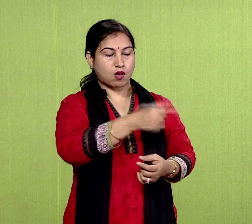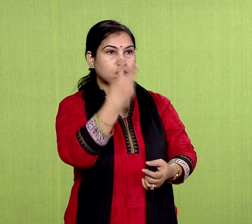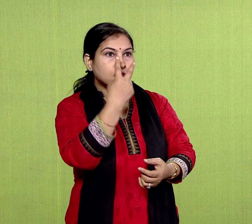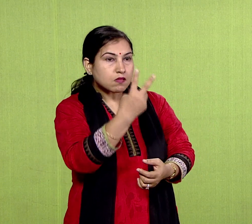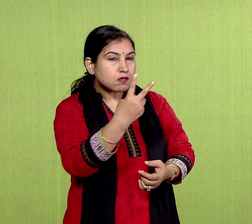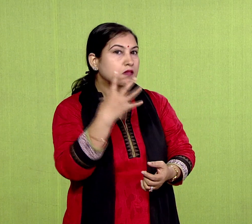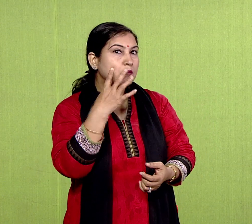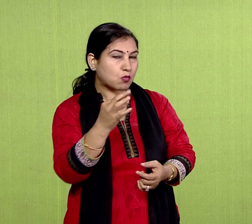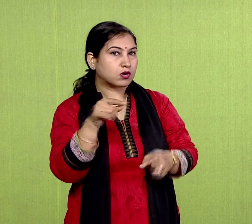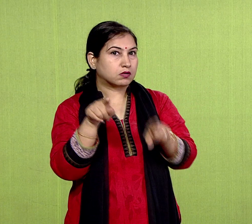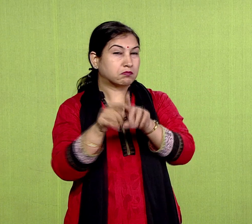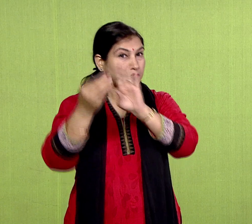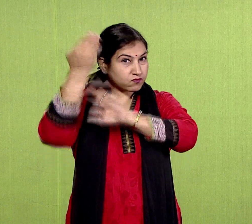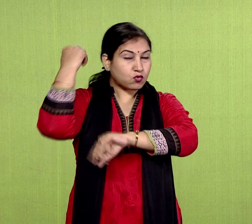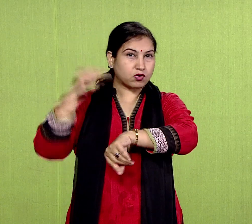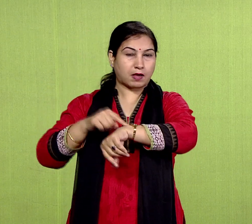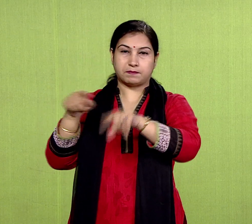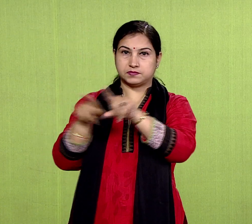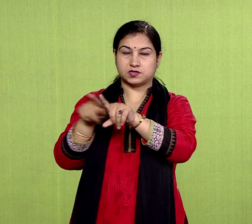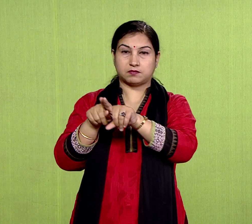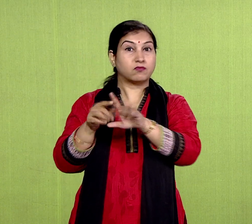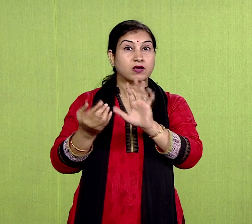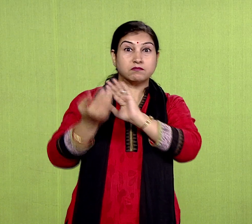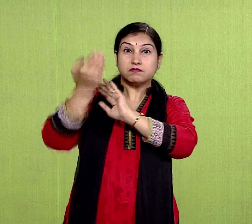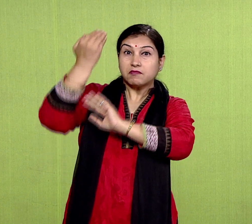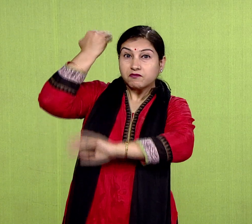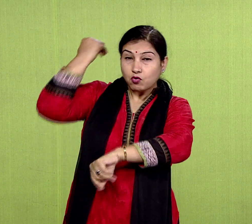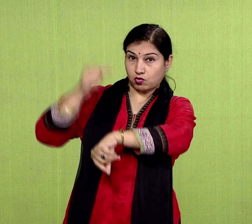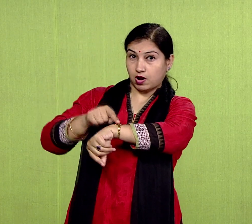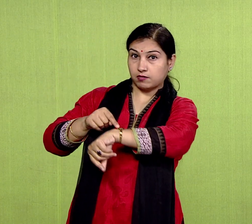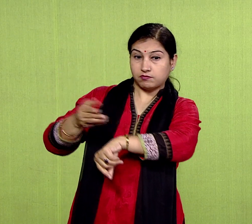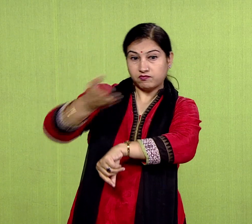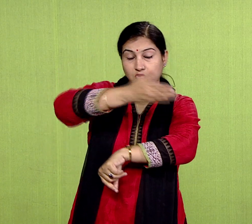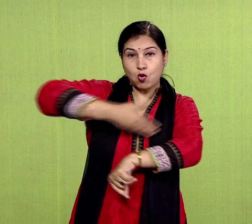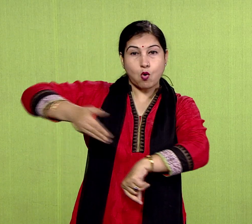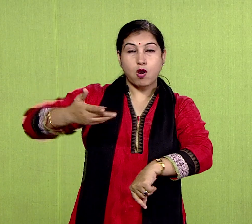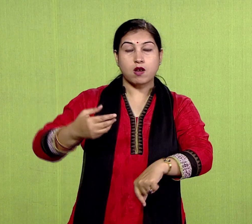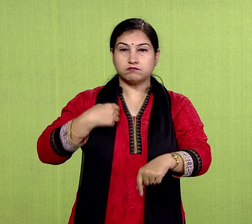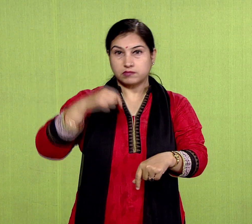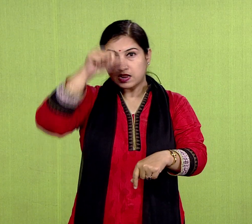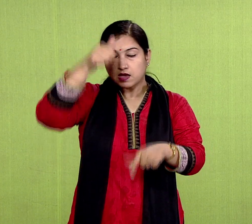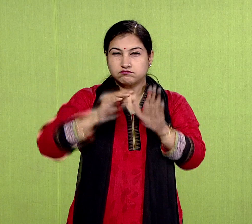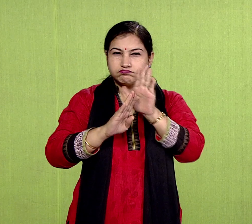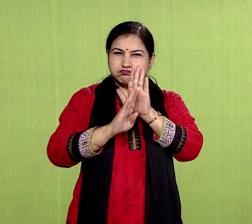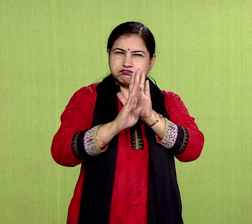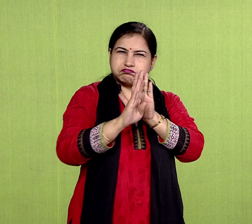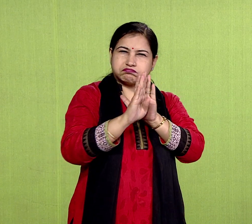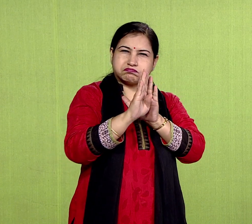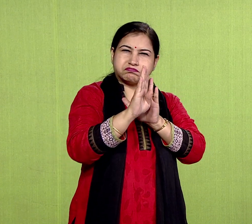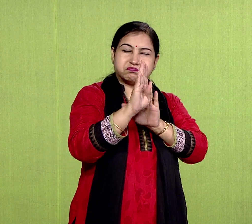As during ancient period, we made great progress in the fields of